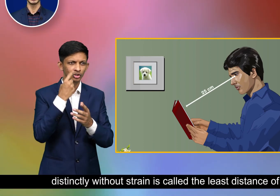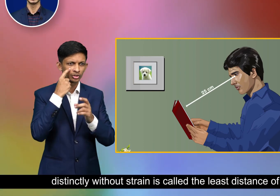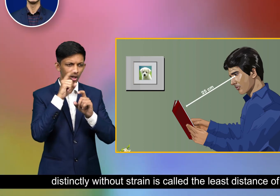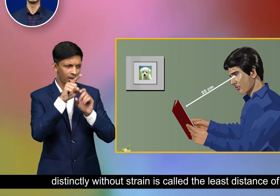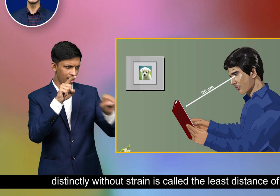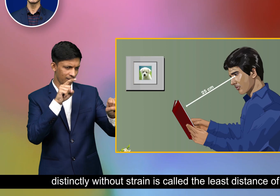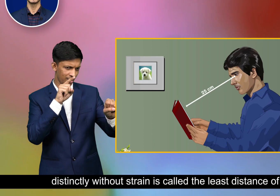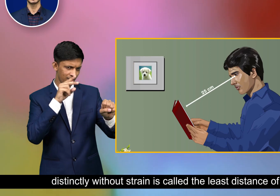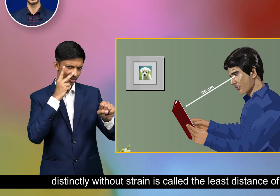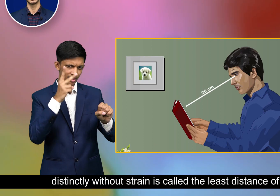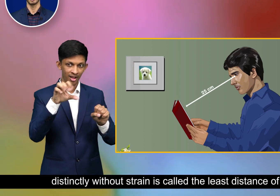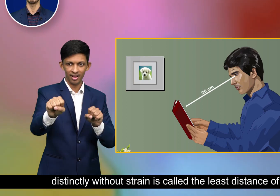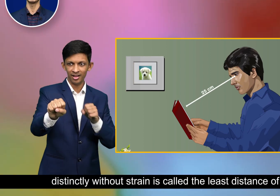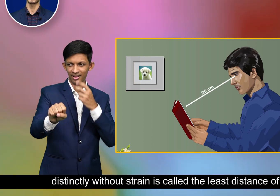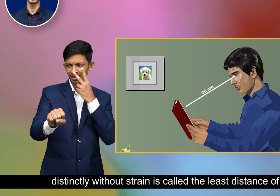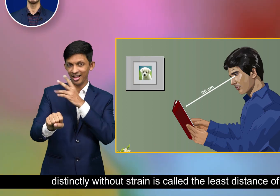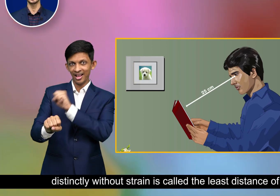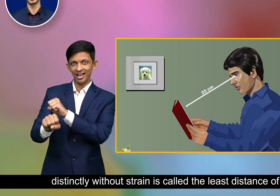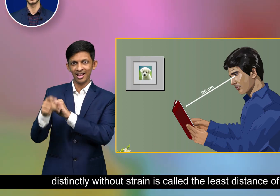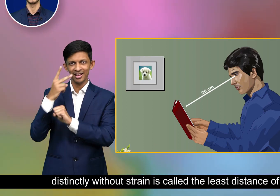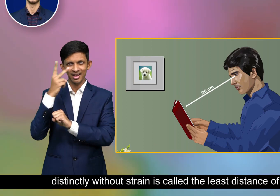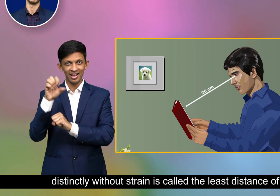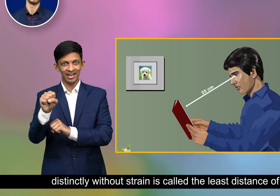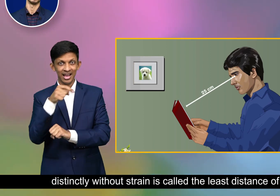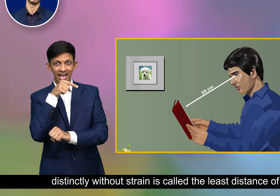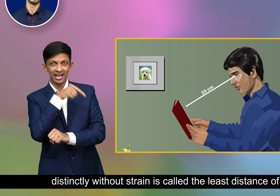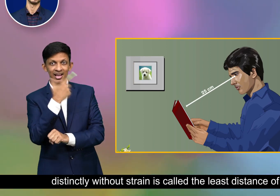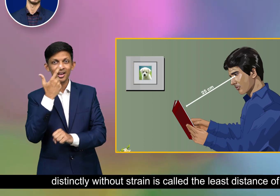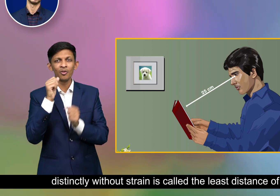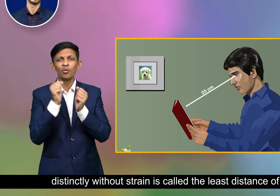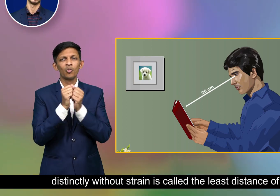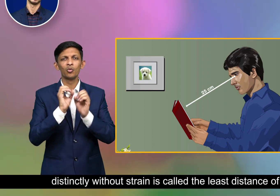called the least distance of distinct vision.